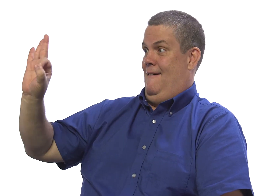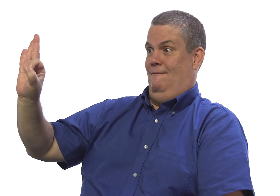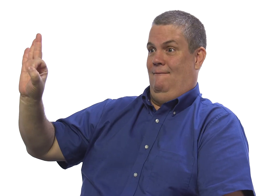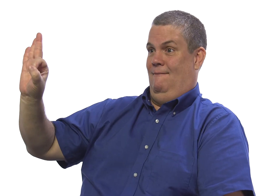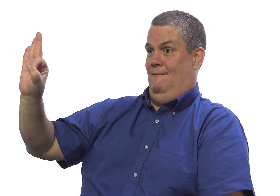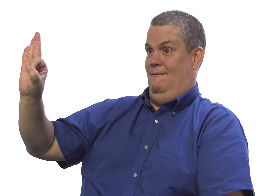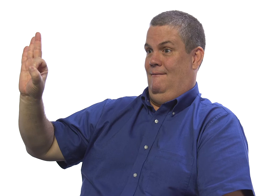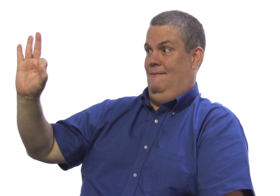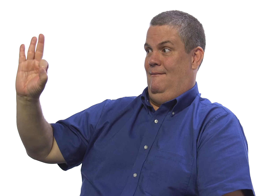F.